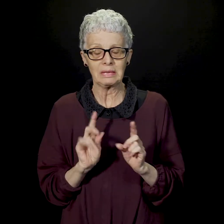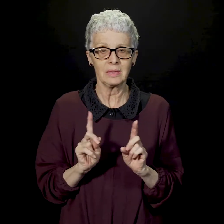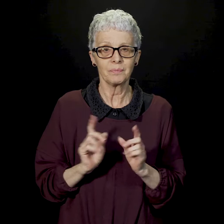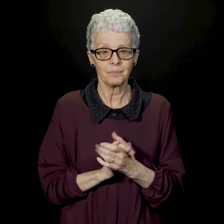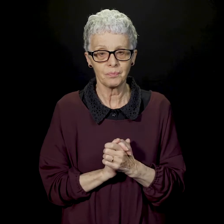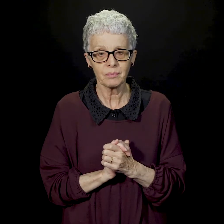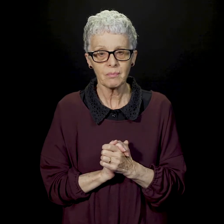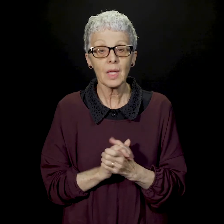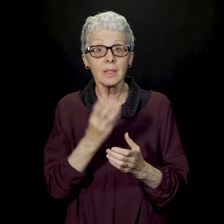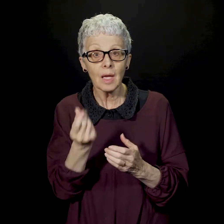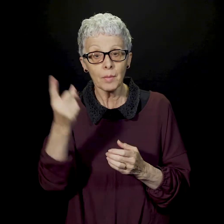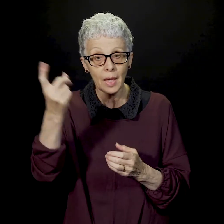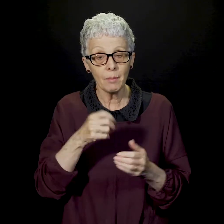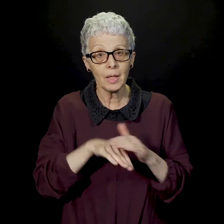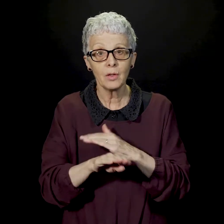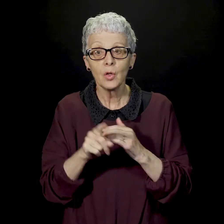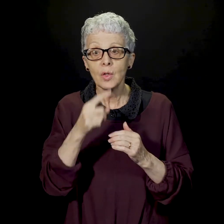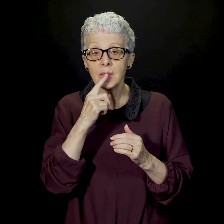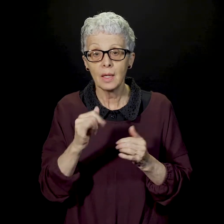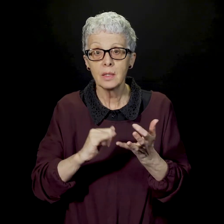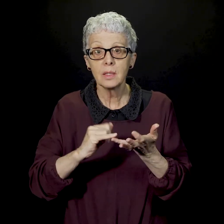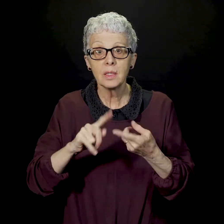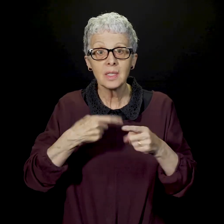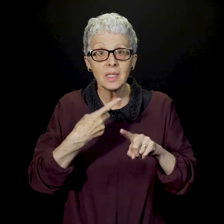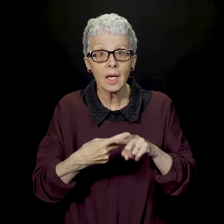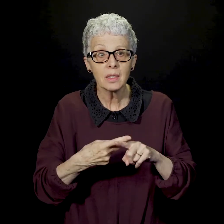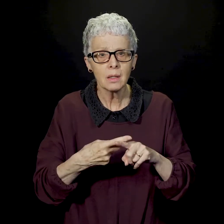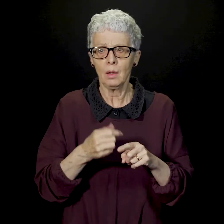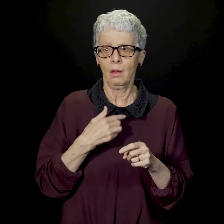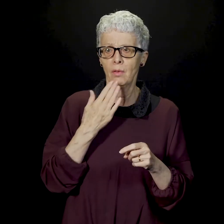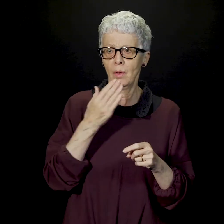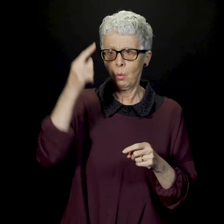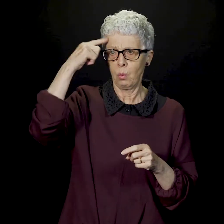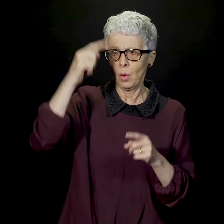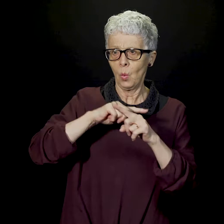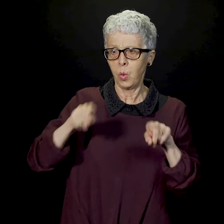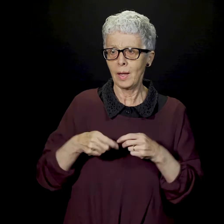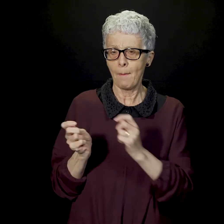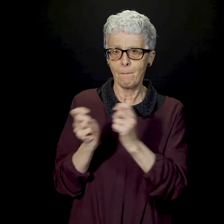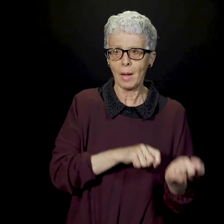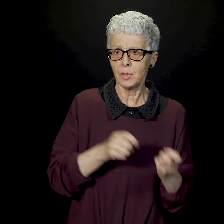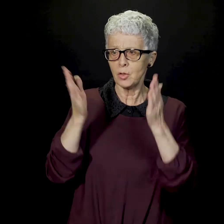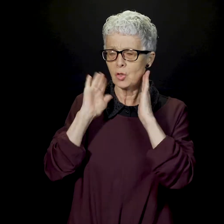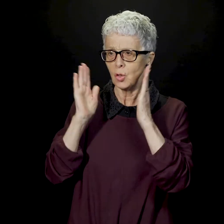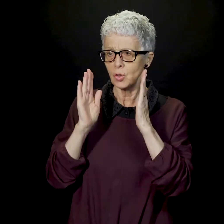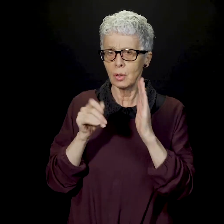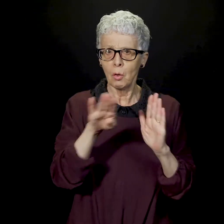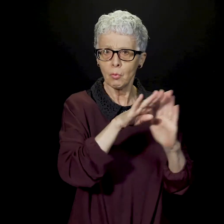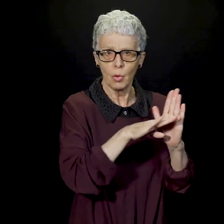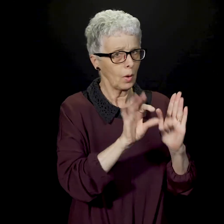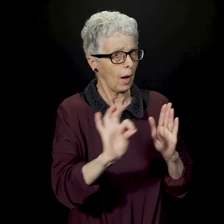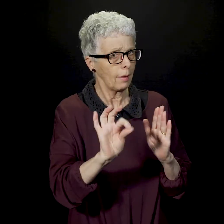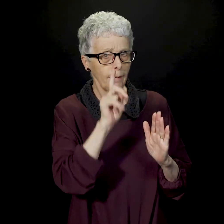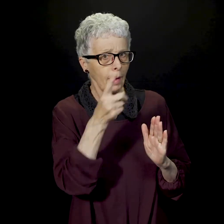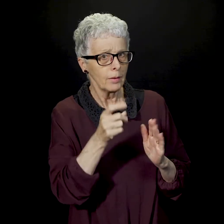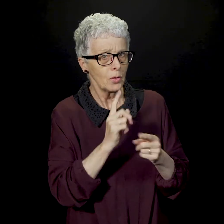right now though, like, you came in, like, as soon as I said sex, you're just like, hey, we're a Baptist church. Like, you've broken a rule there, buddy. I'm like, which rule? And you're like, all